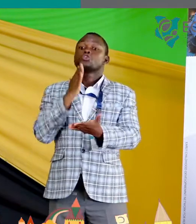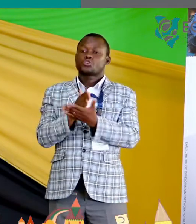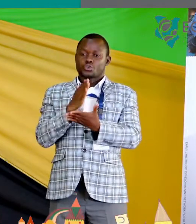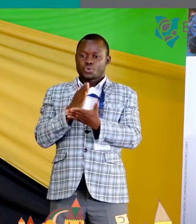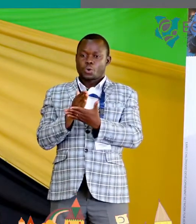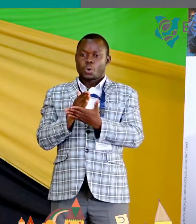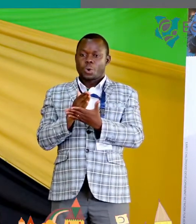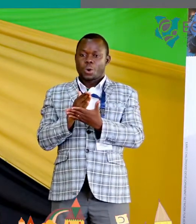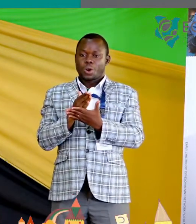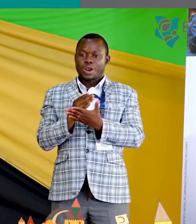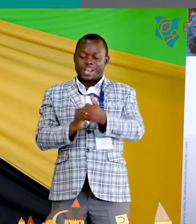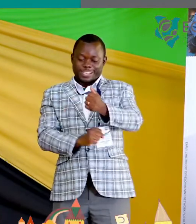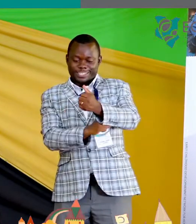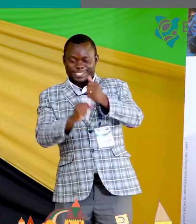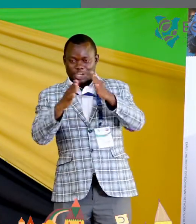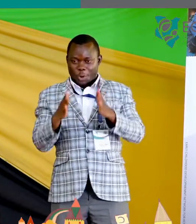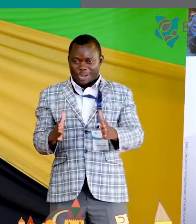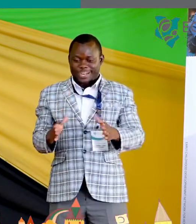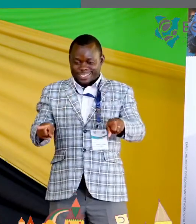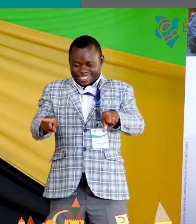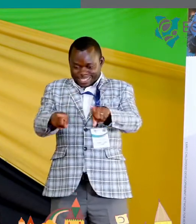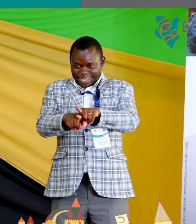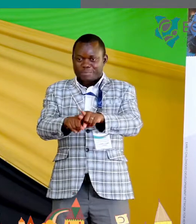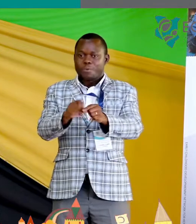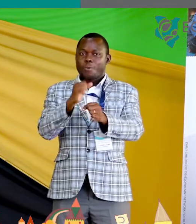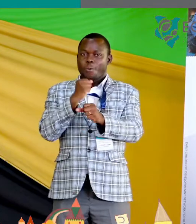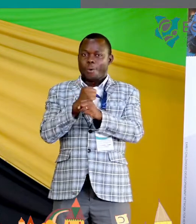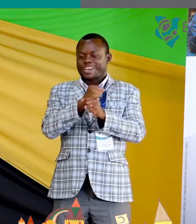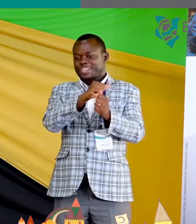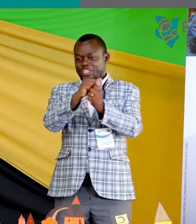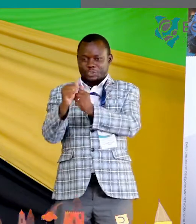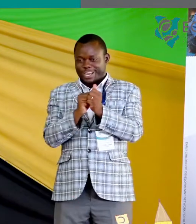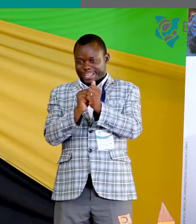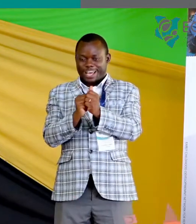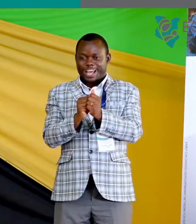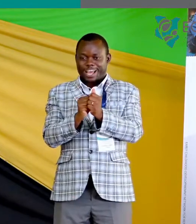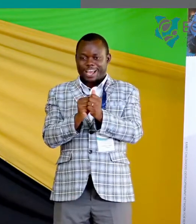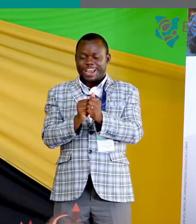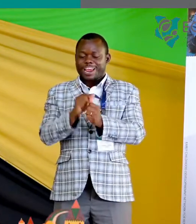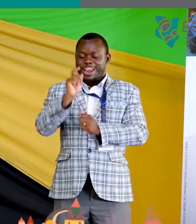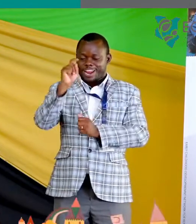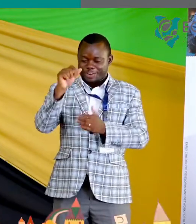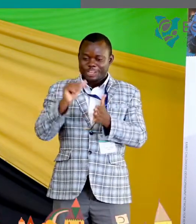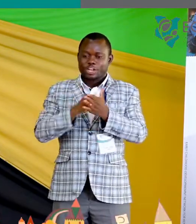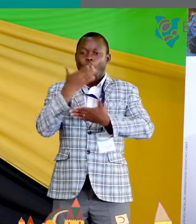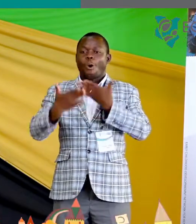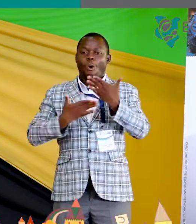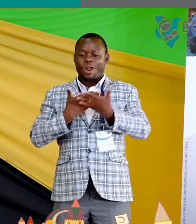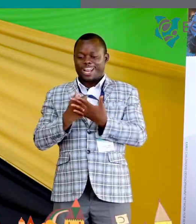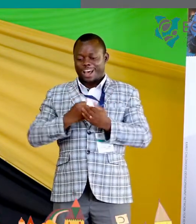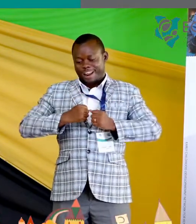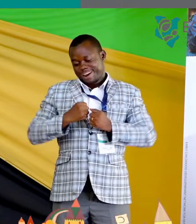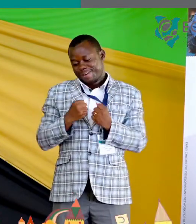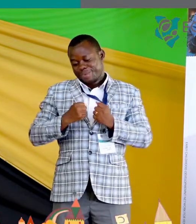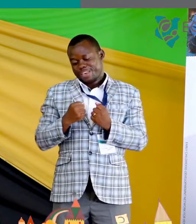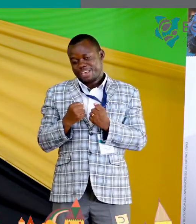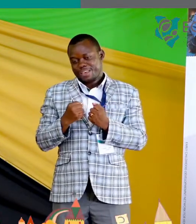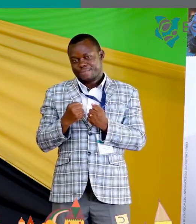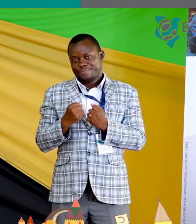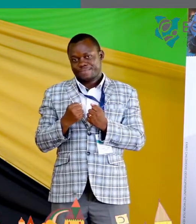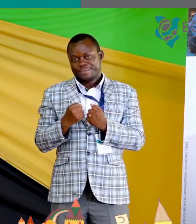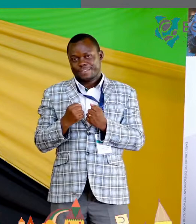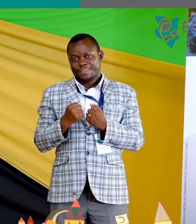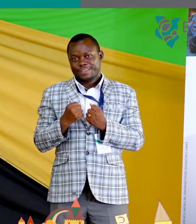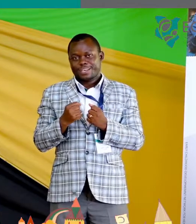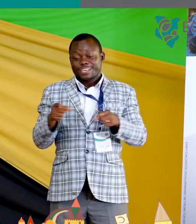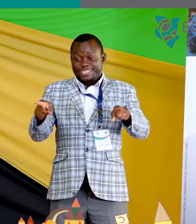partners have come in and are really embracing the nurturing care framework, whereby everybody is happy. And I think from this, that's why we